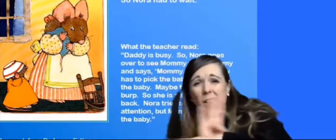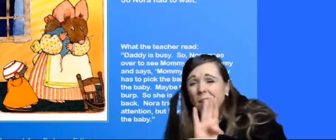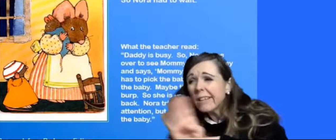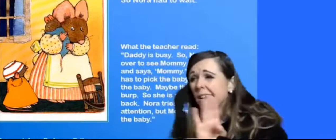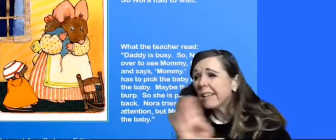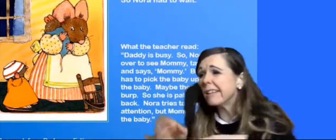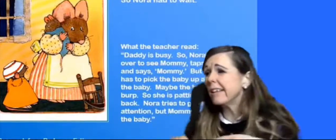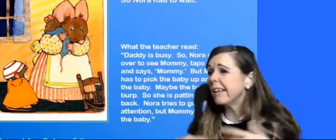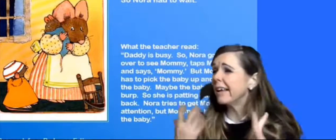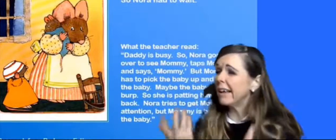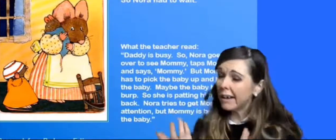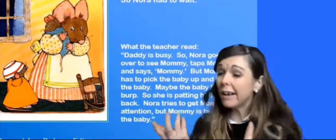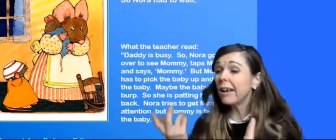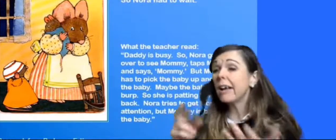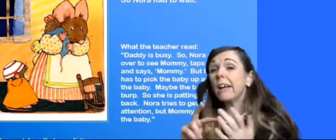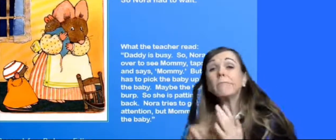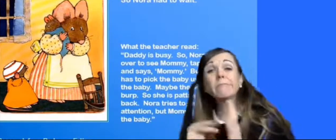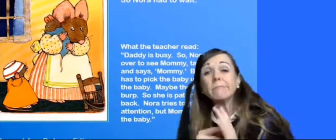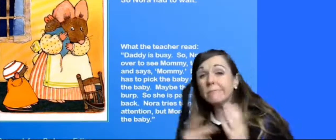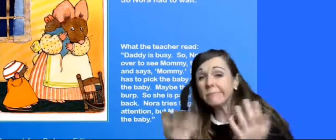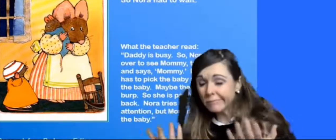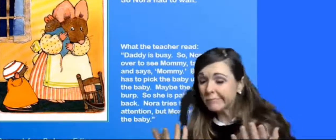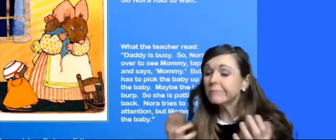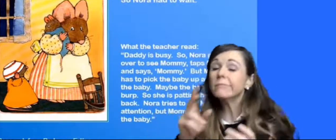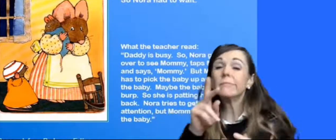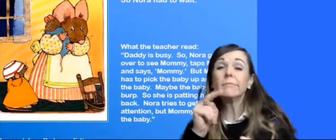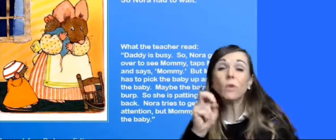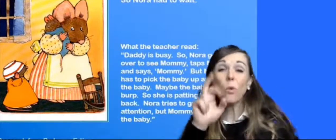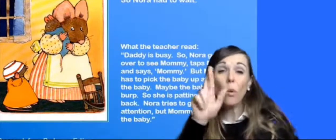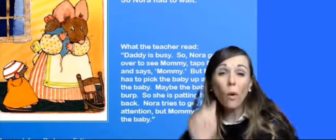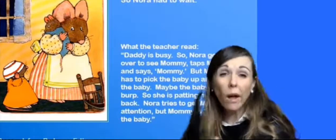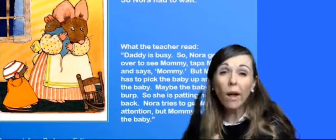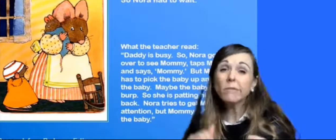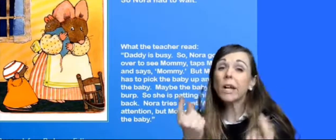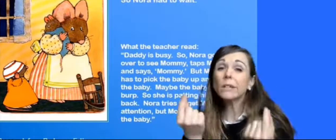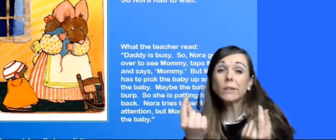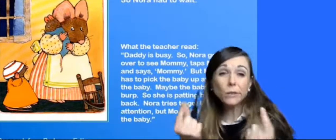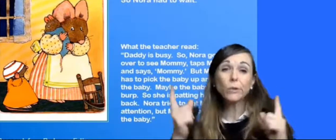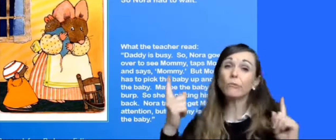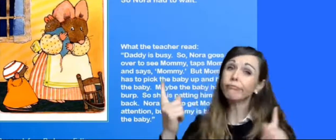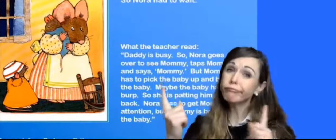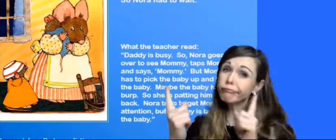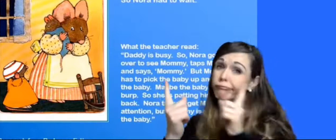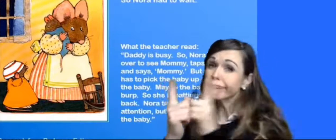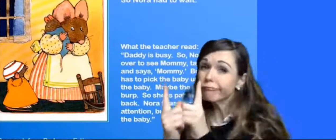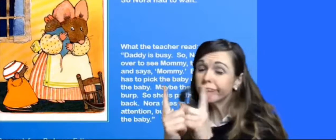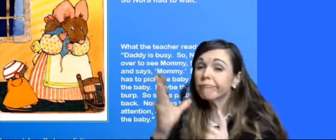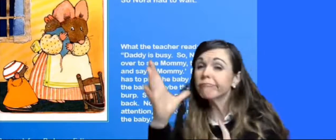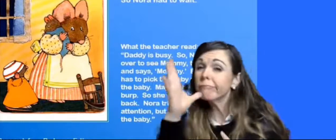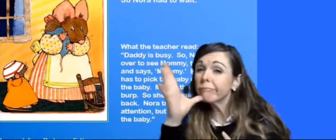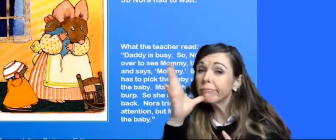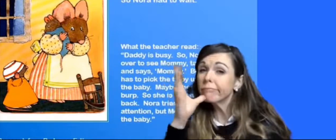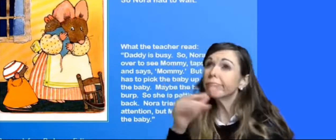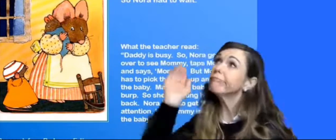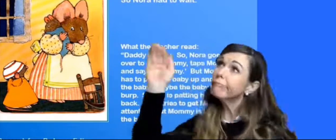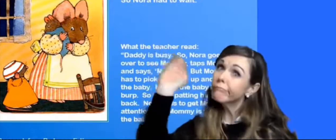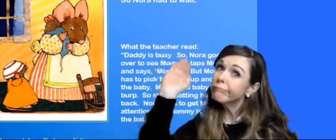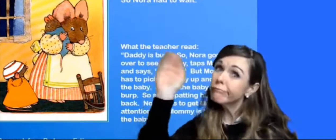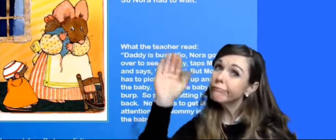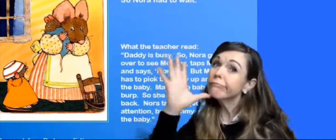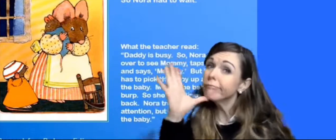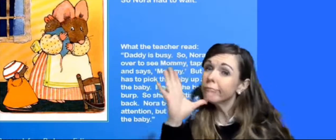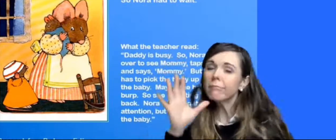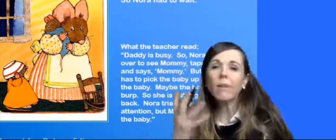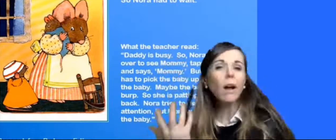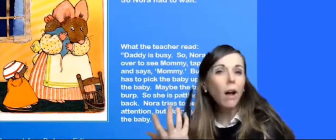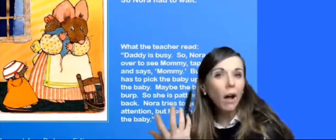much information. It happened, Dad was really busy. So that means Nora had to